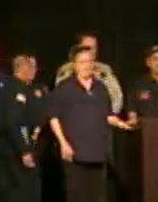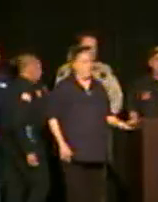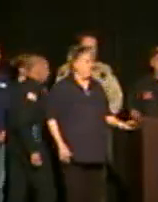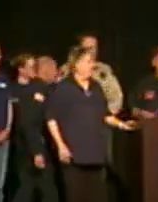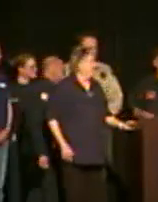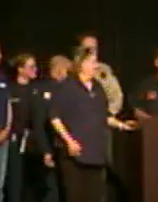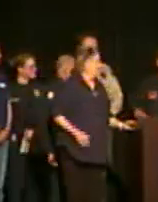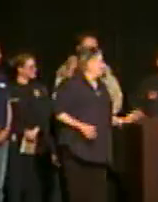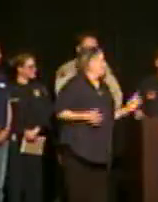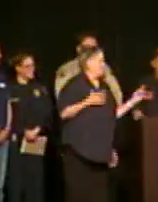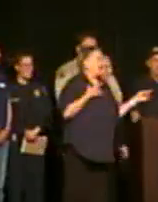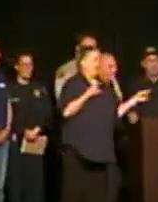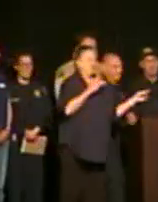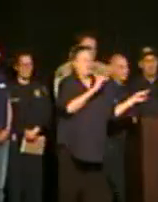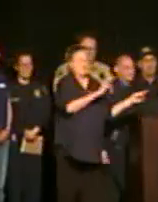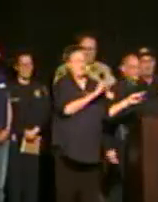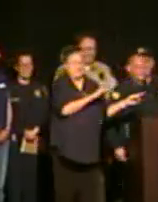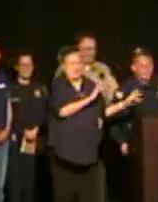like you just to stay up there.